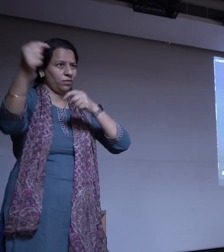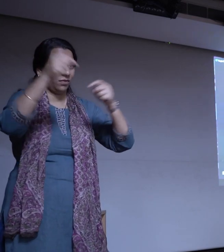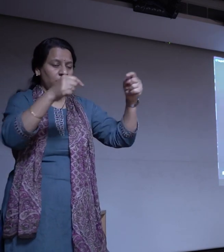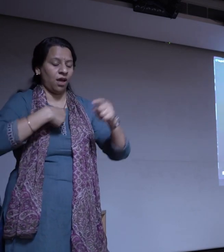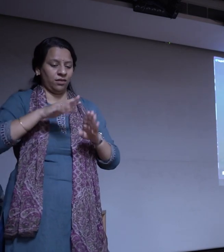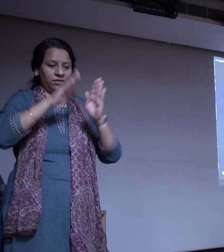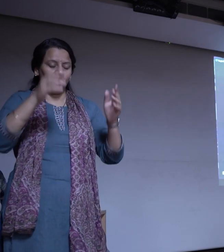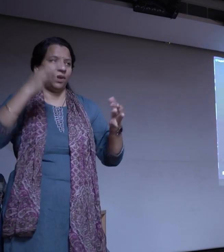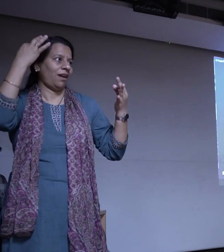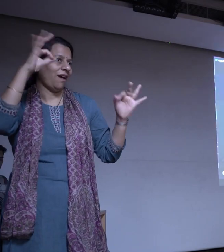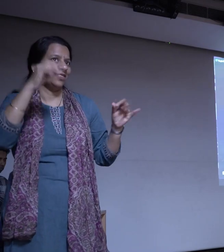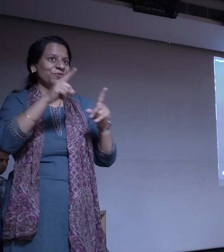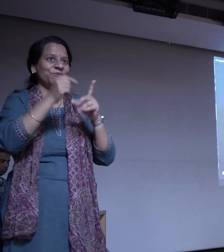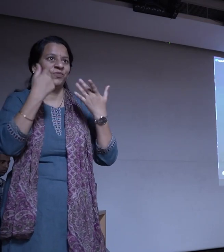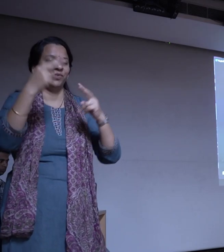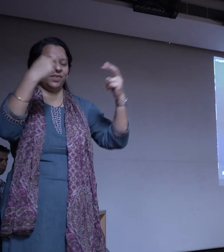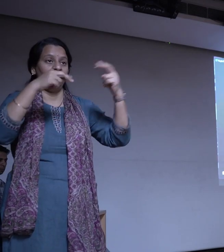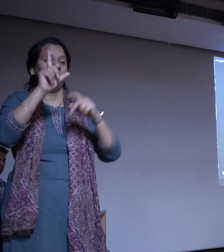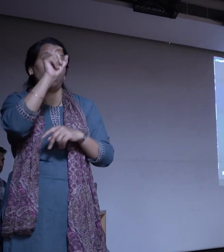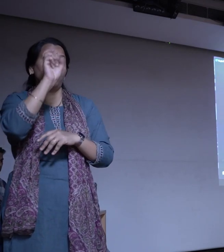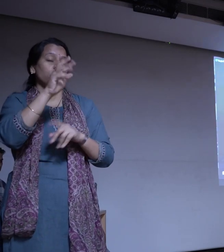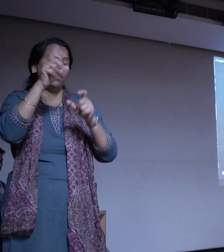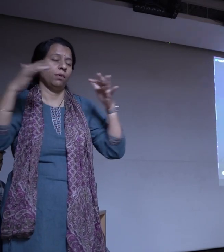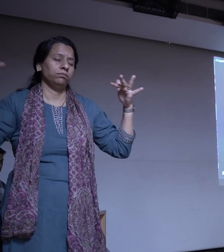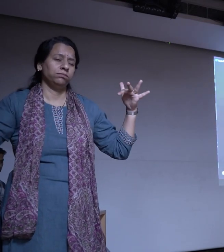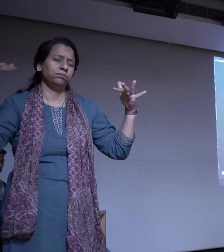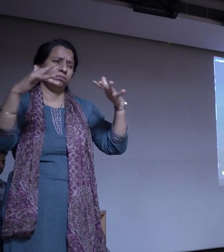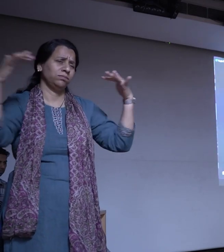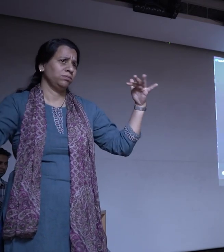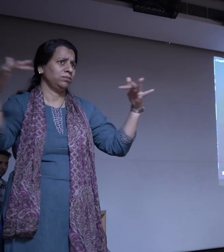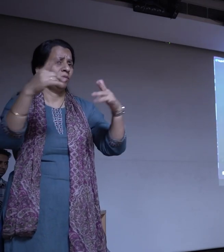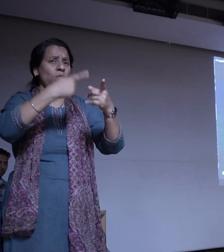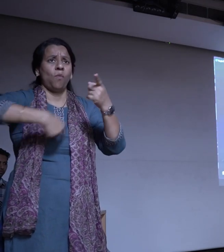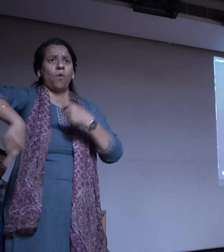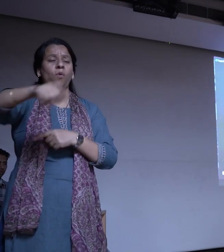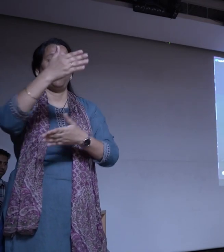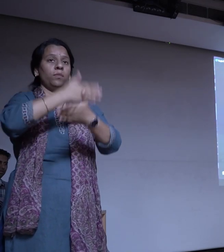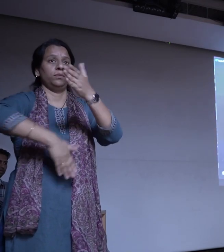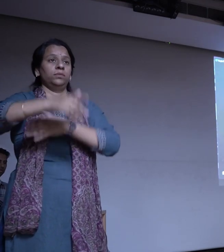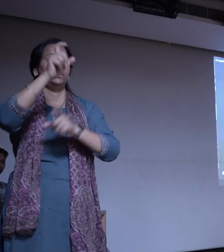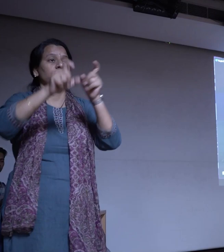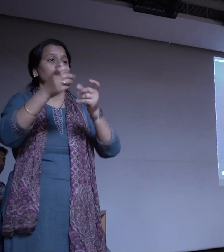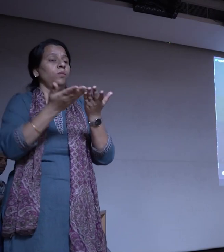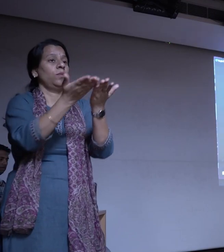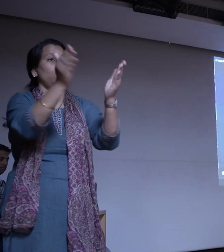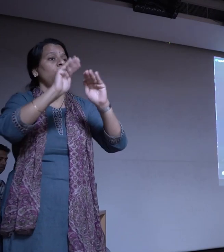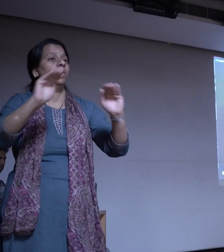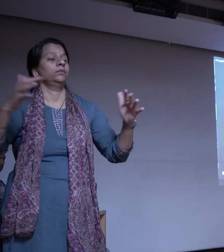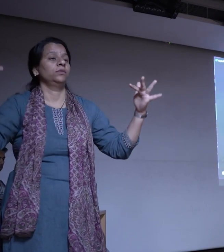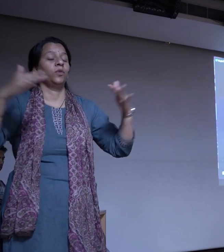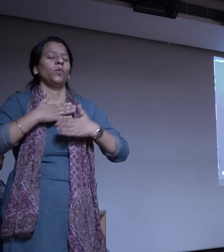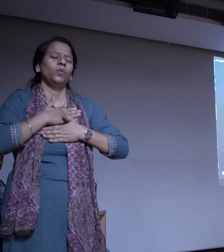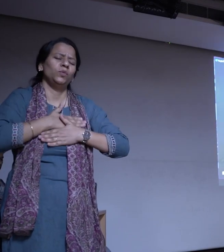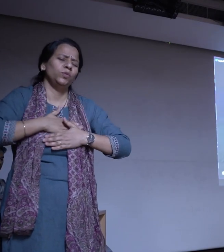sh and at least 3,000 people that day majority of them were persons with disabilities and children with disabilities they were